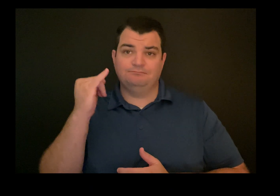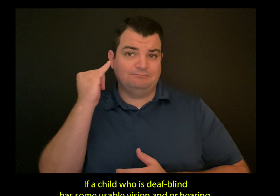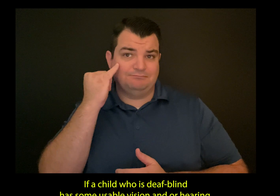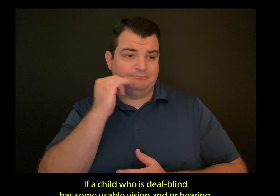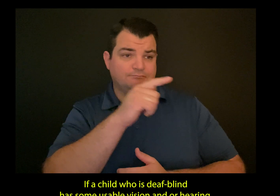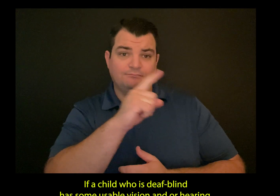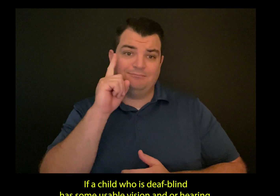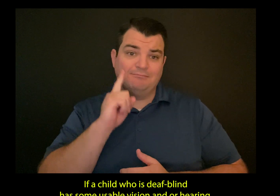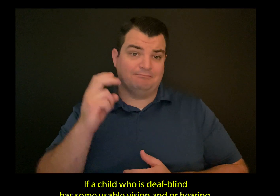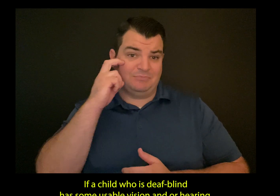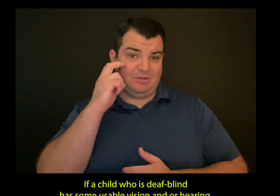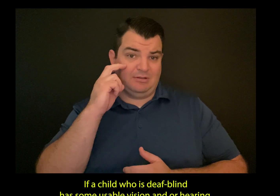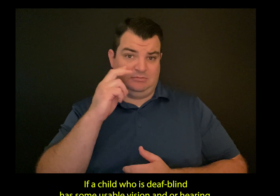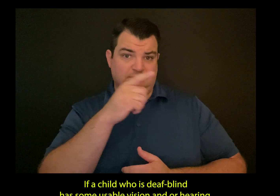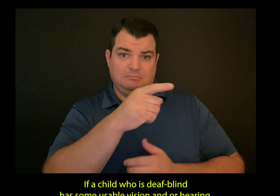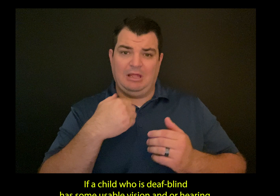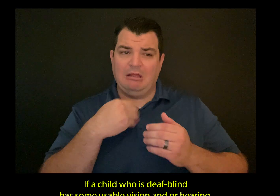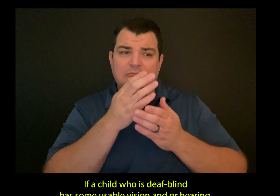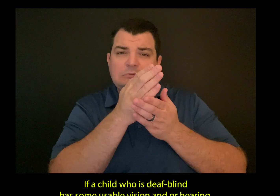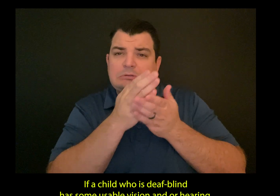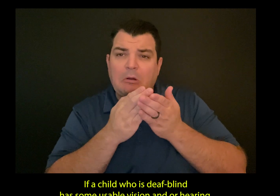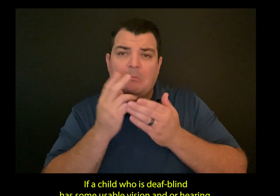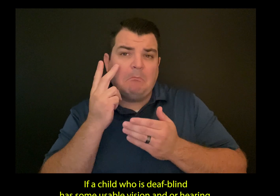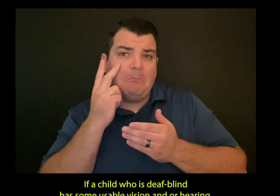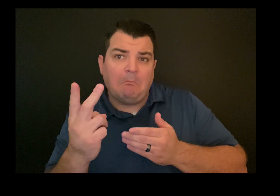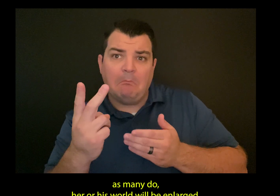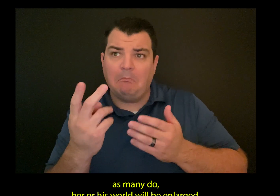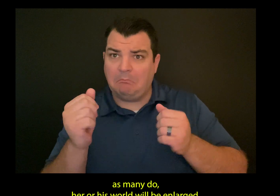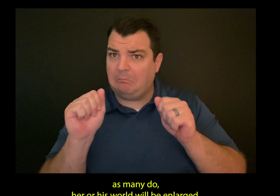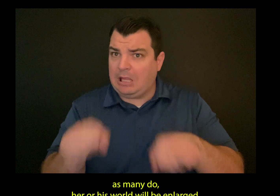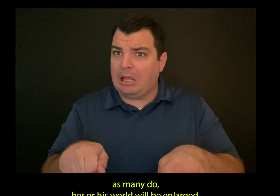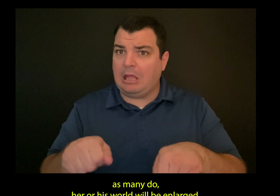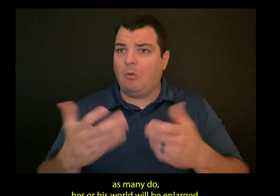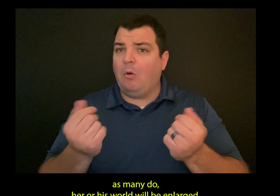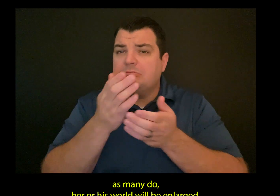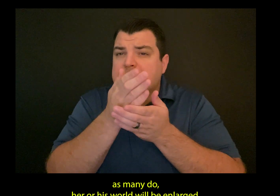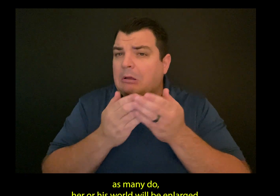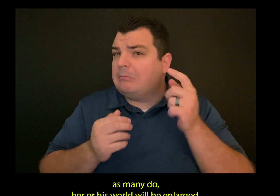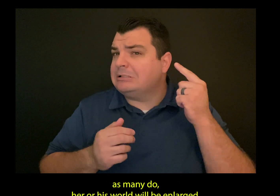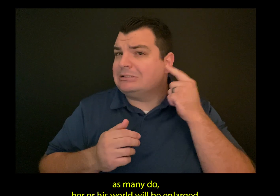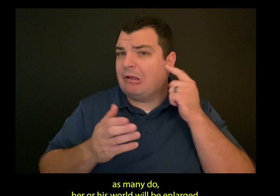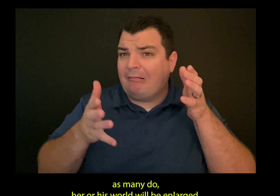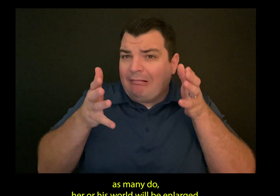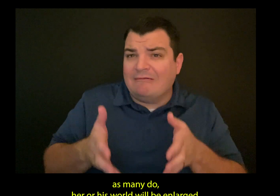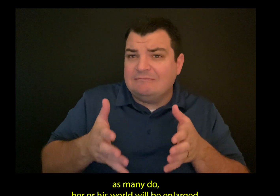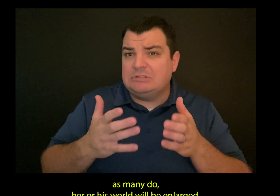If a child who is deafblind has some usable vision and or hearing, as many do, her or his world will be